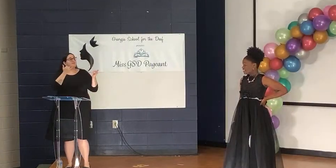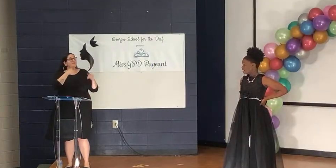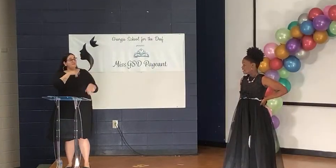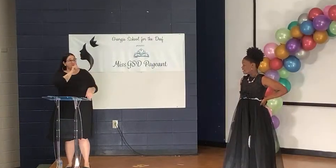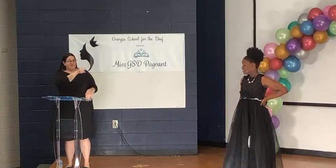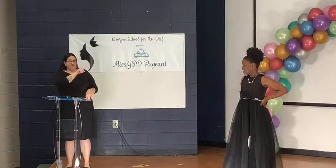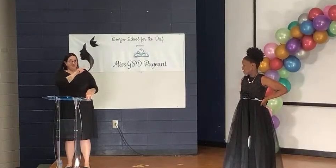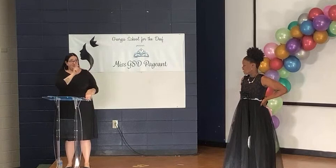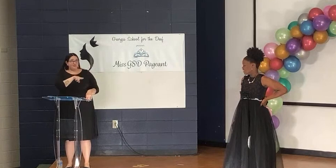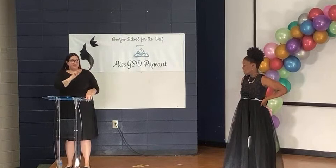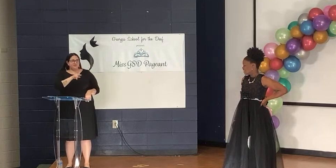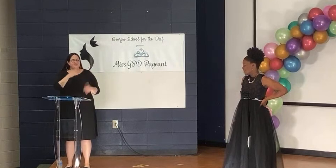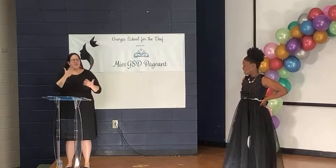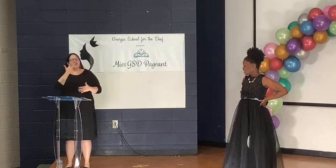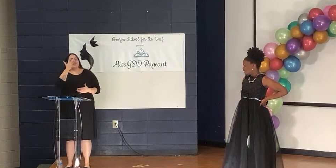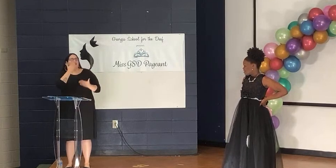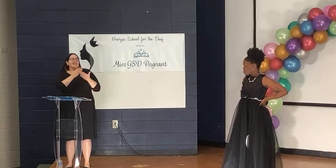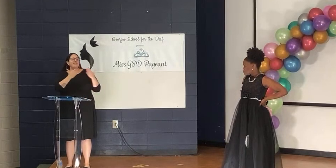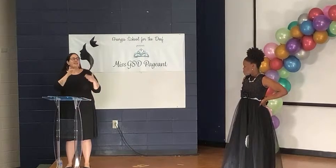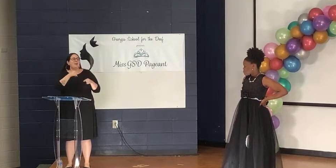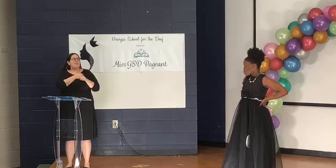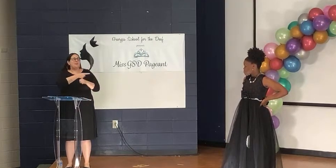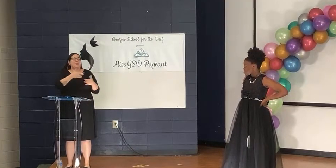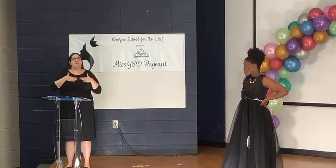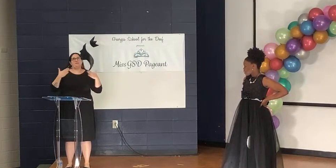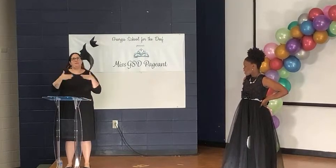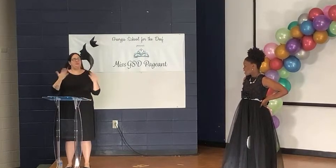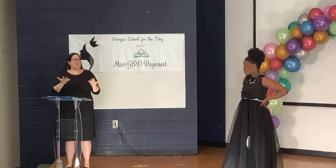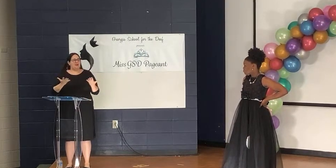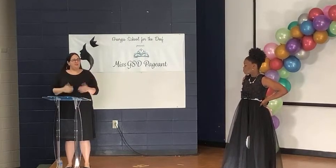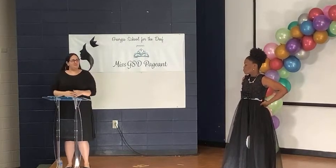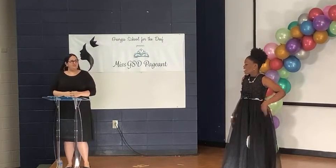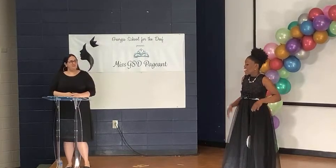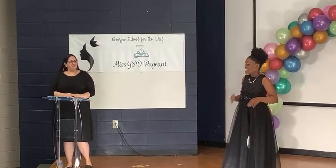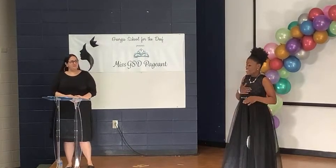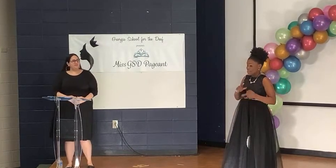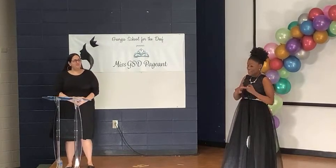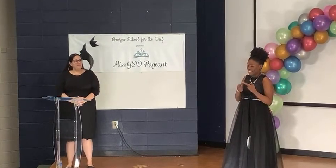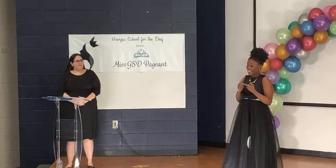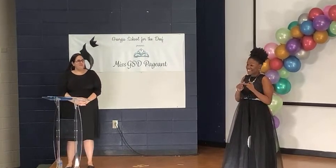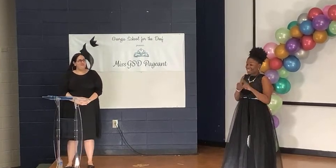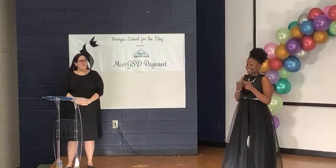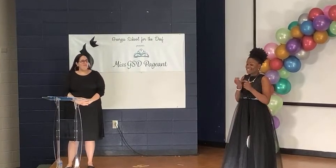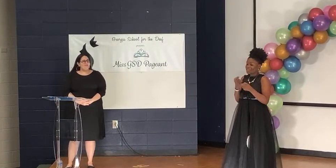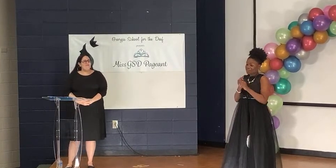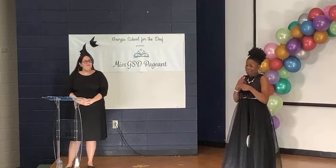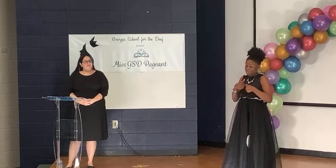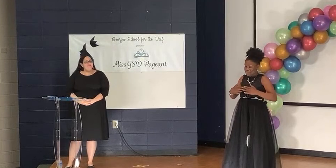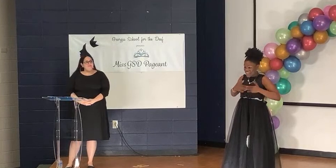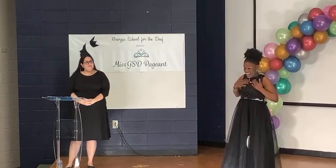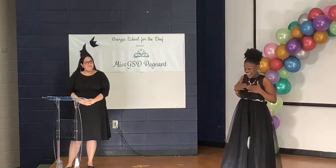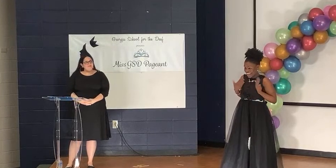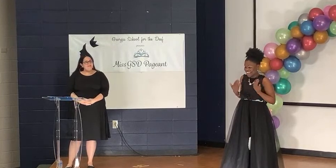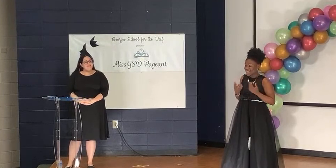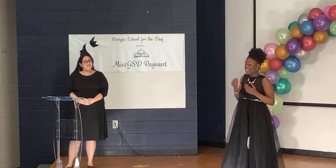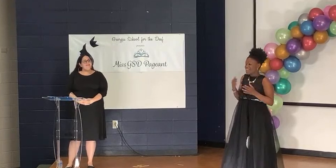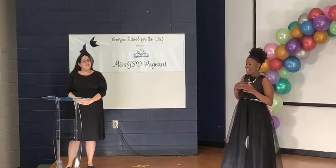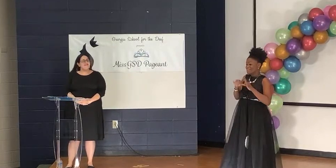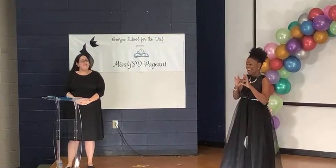And she lives with her family in Dublin, Georgia. Amaya, can you tell us three things that make you most happy? My friends